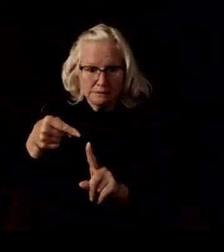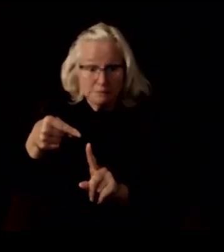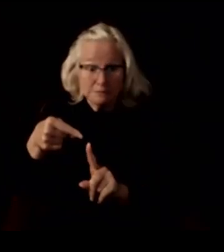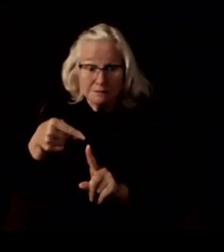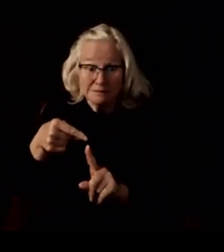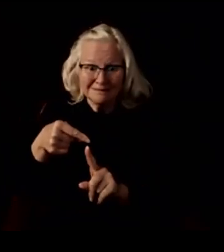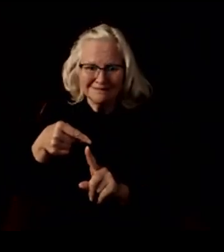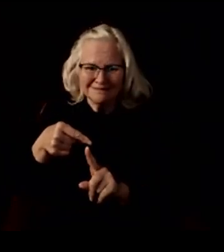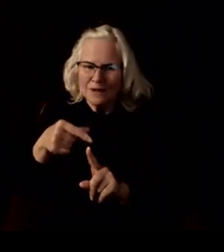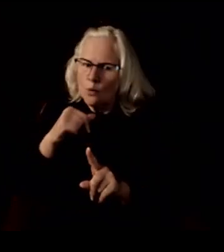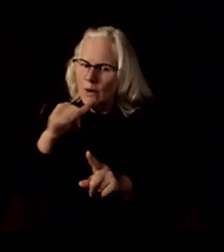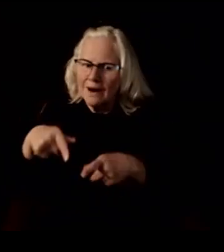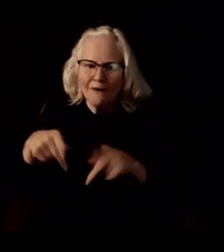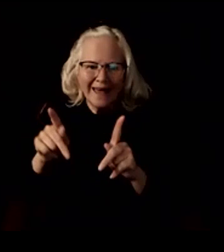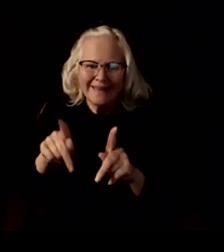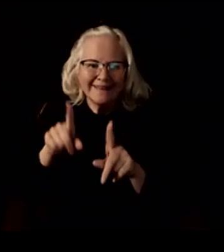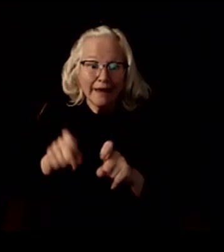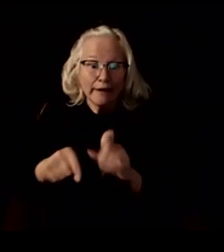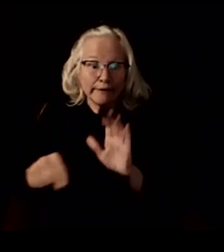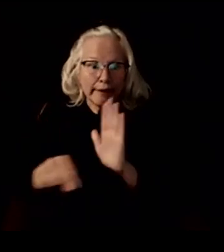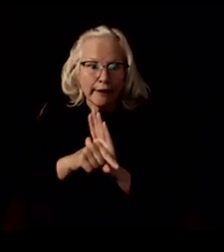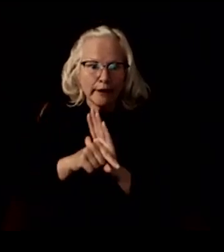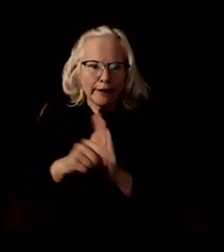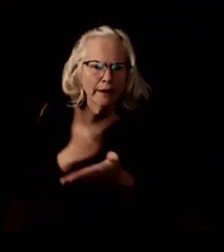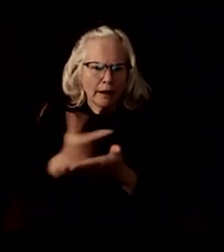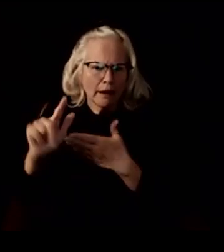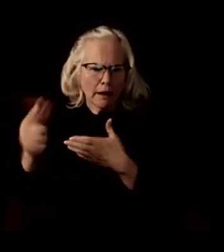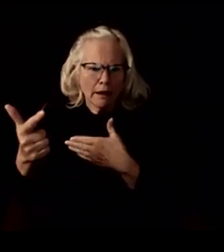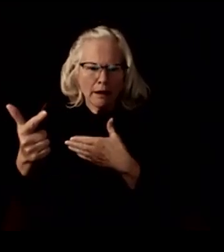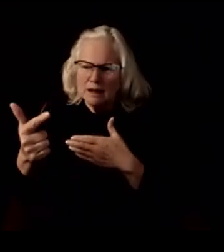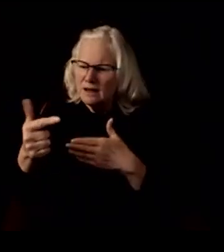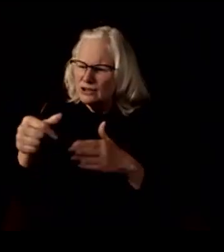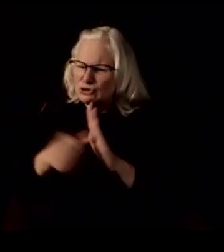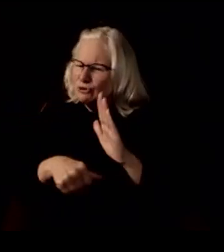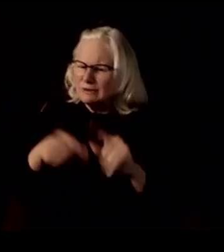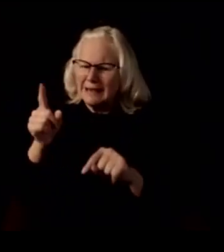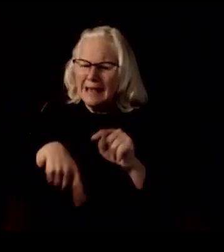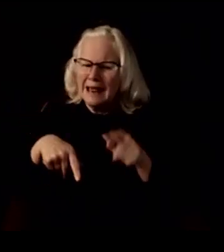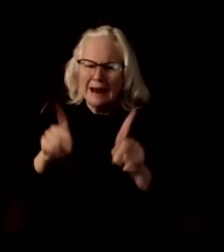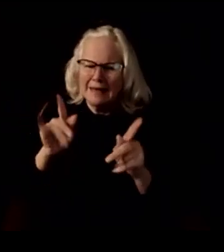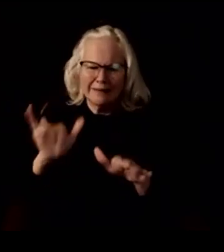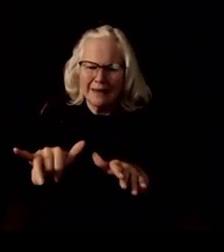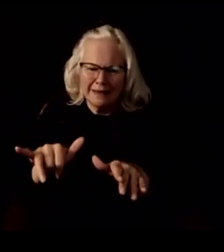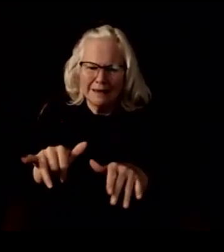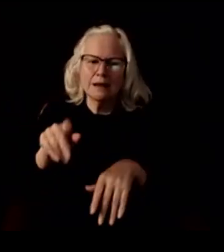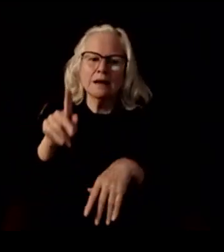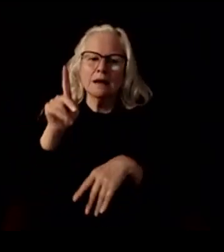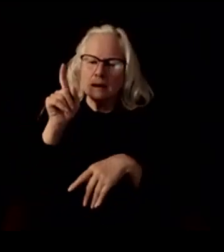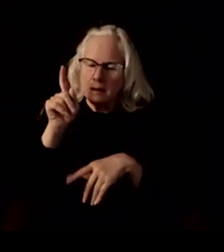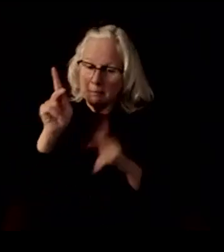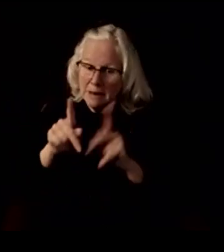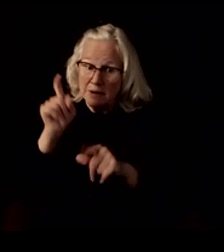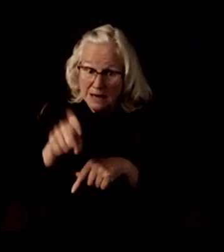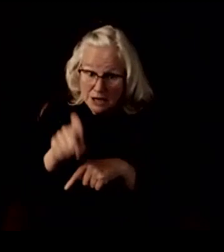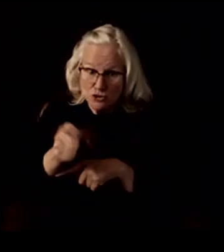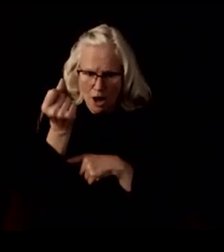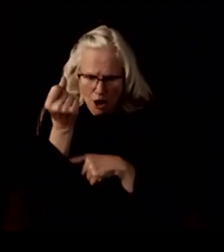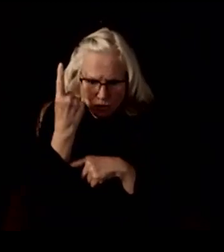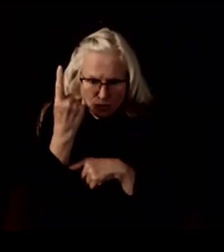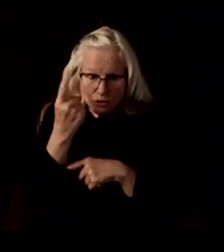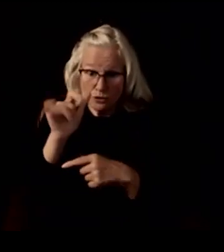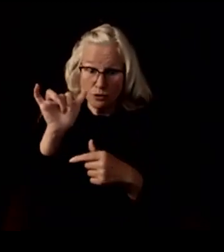weeks. So I think, the idea that the public needs to realize is a negative test result is only good, and it tells you